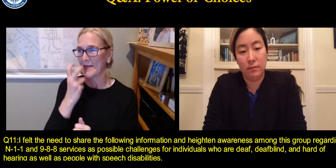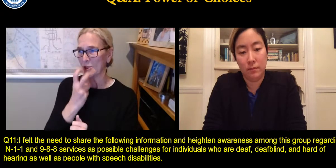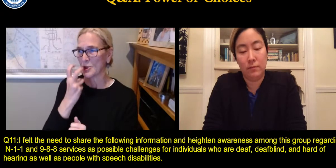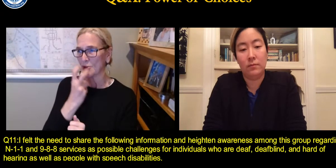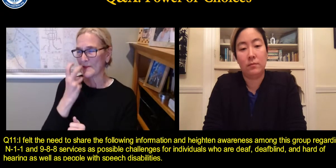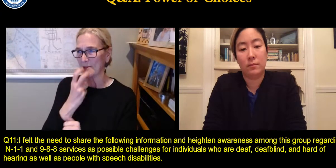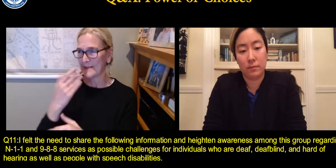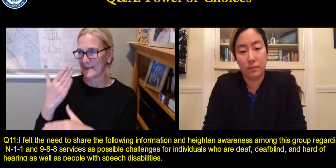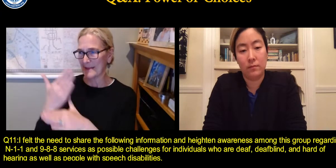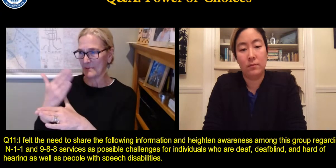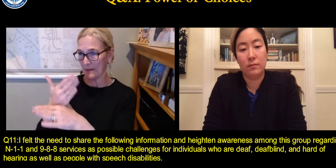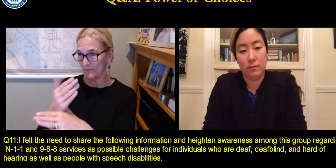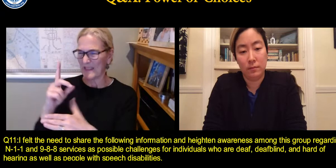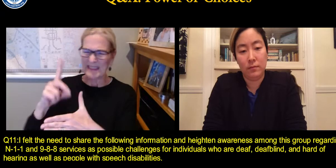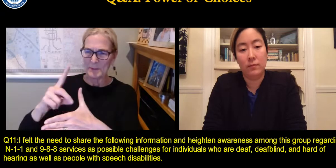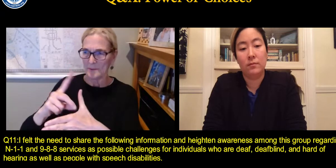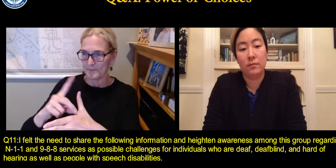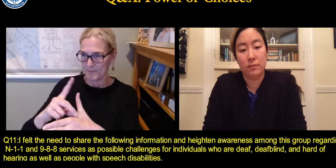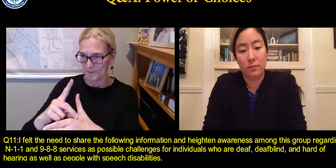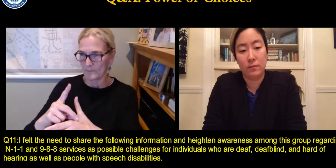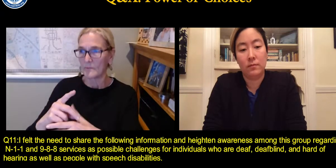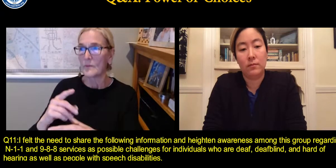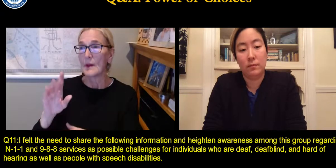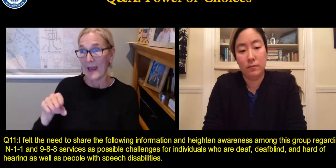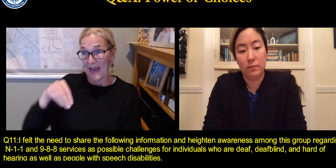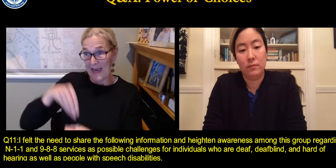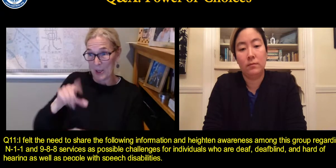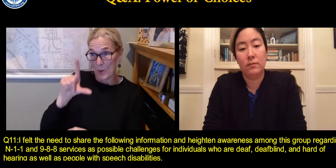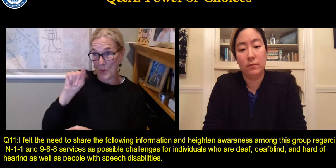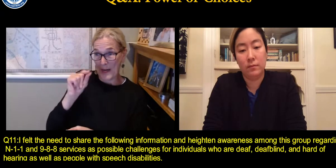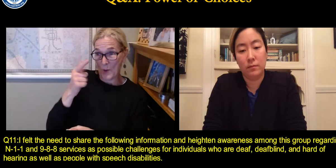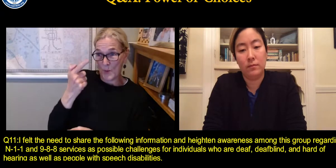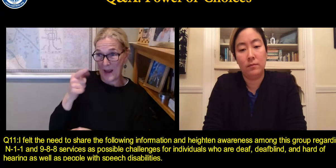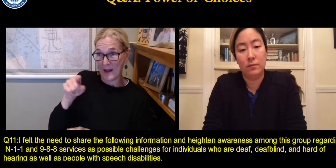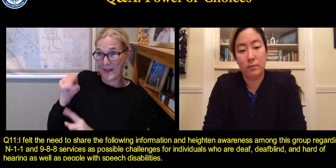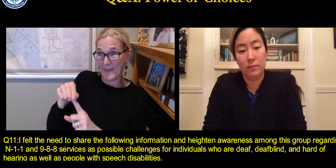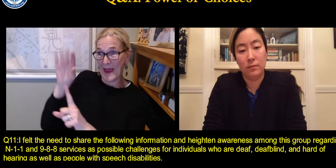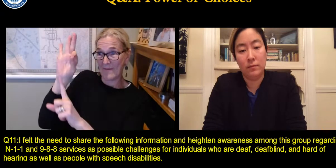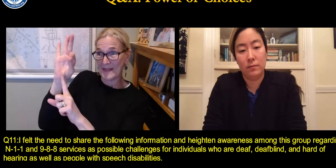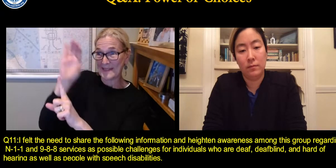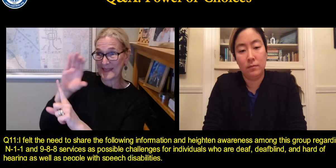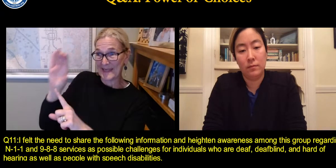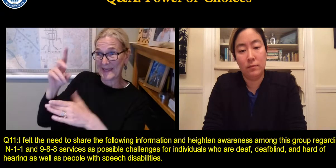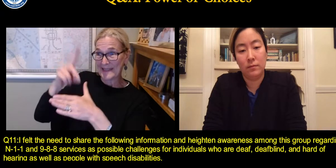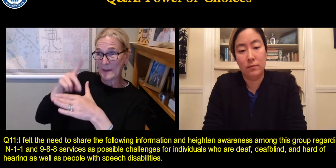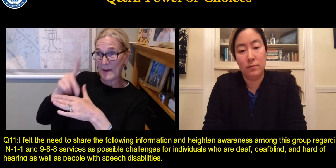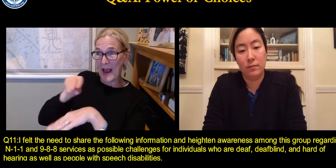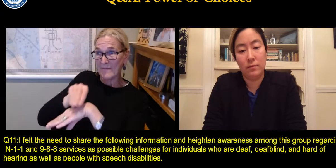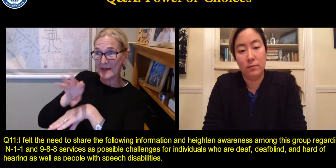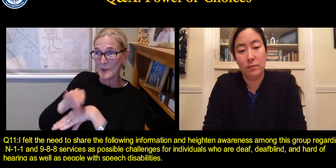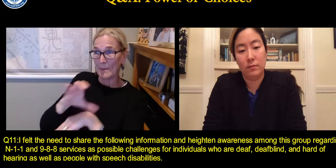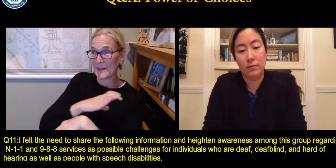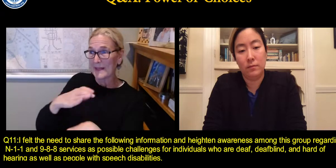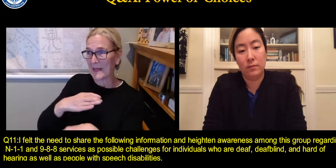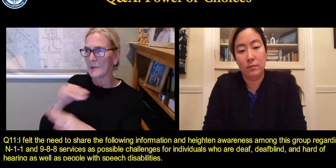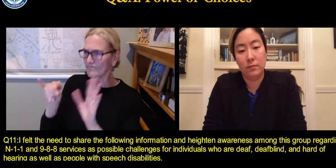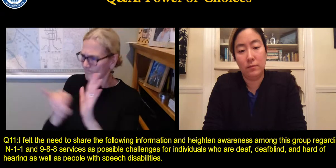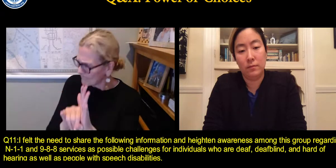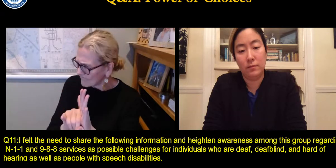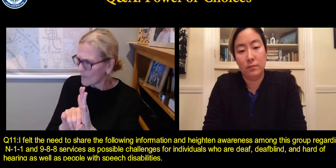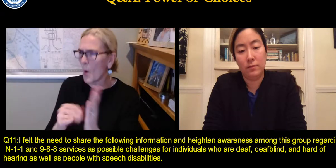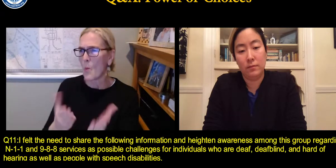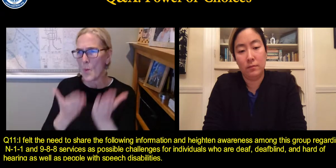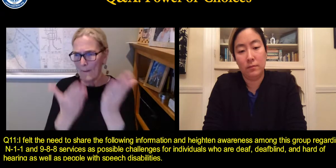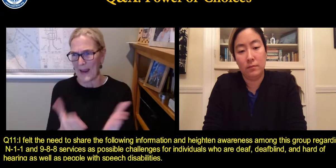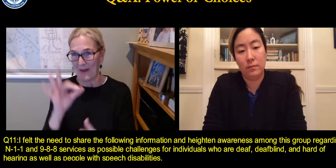deaf, deafblind, and hard of hearing, as well as people with speech disabilities. In